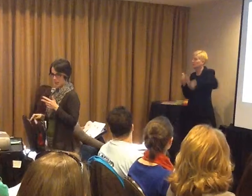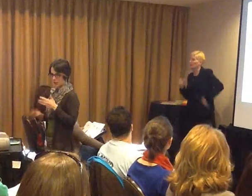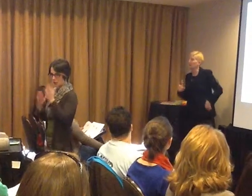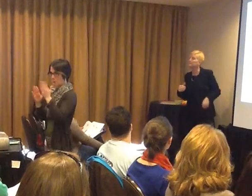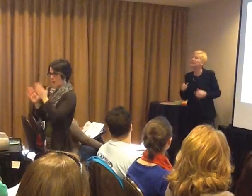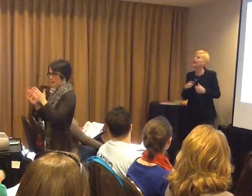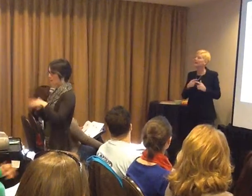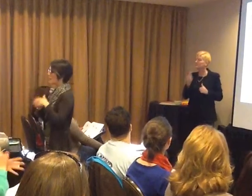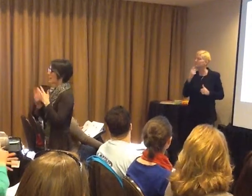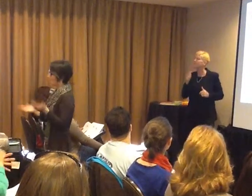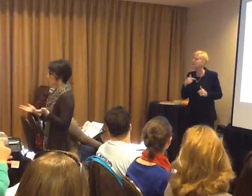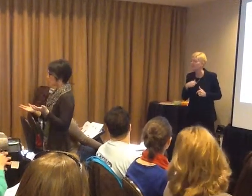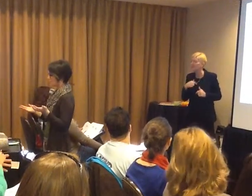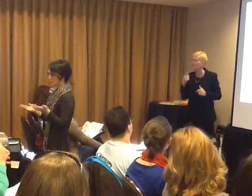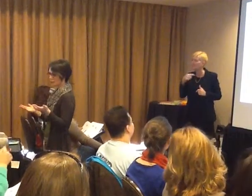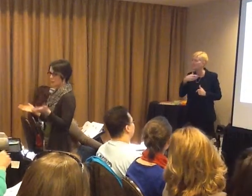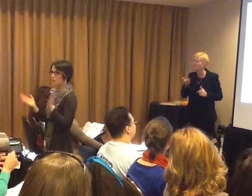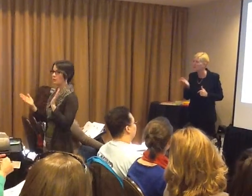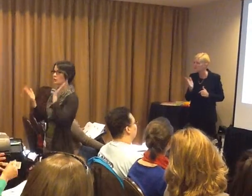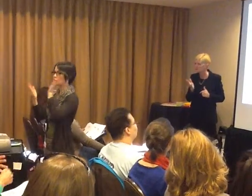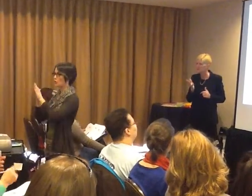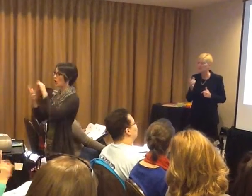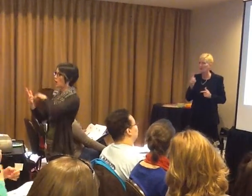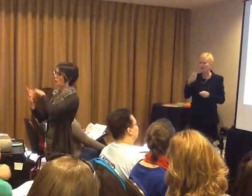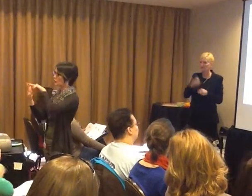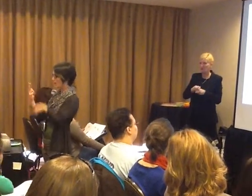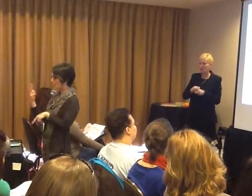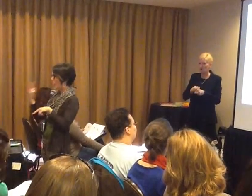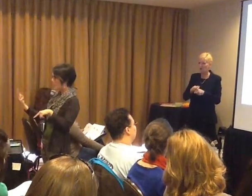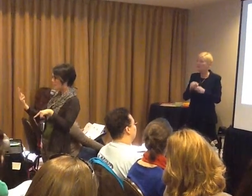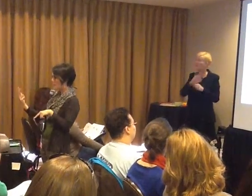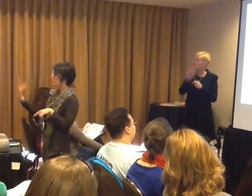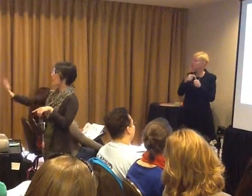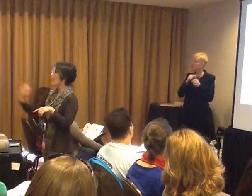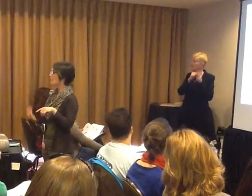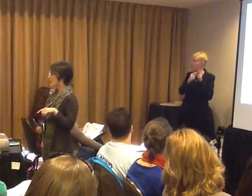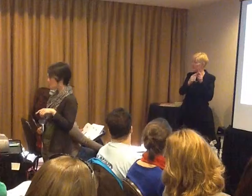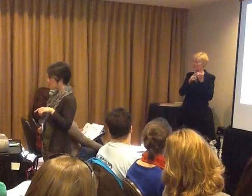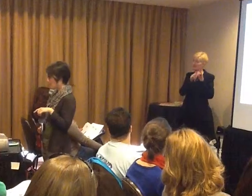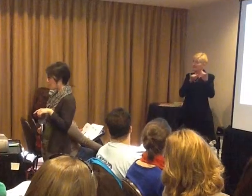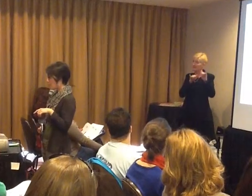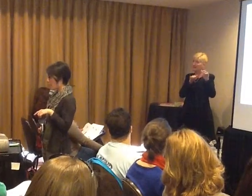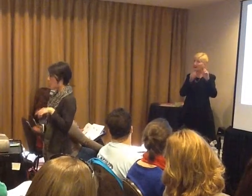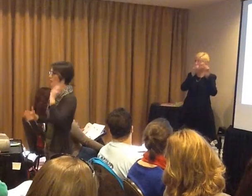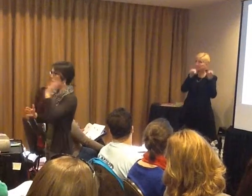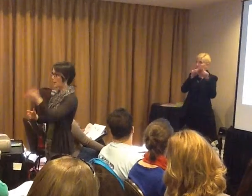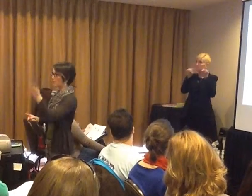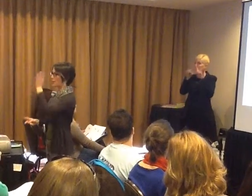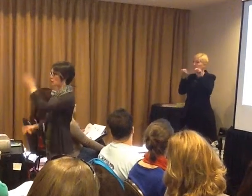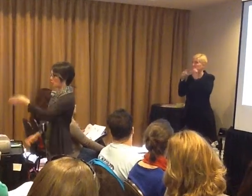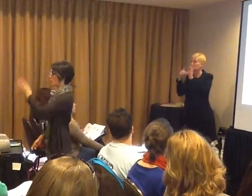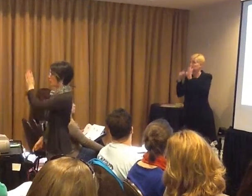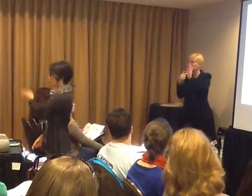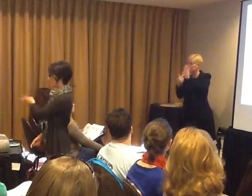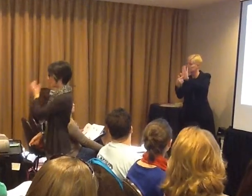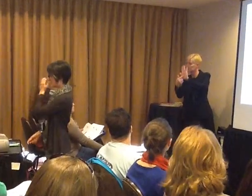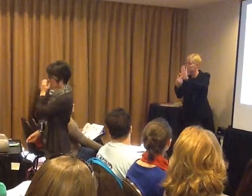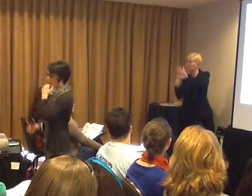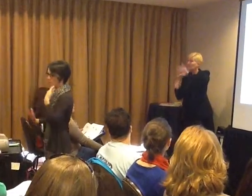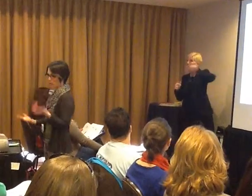to tell you the pattern, that made it more difficult. So if you showed all three at once and then took them away, rather than show them